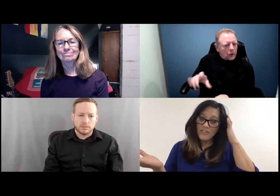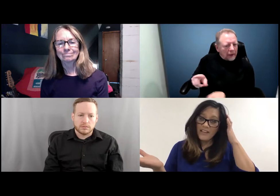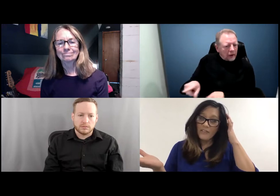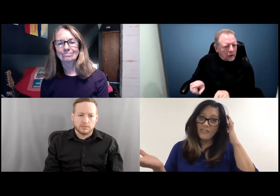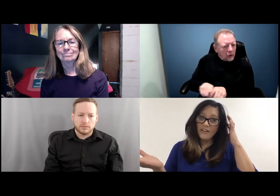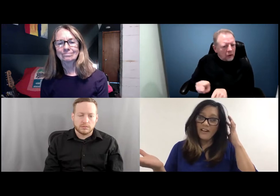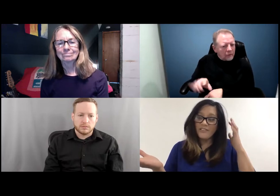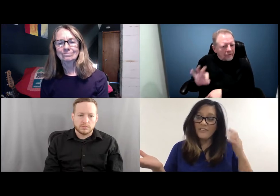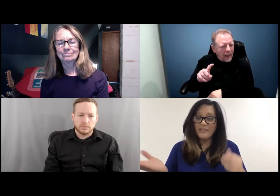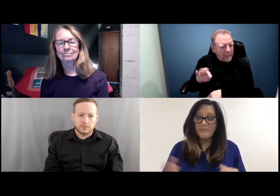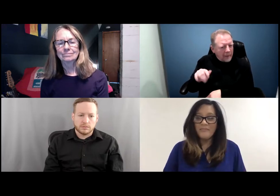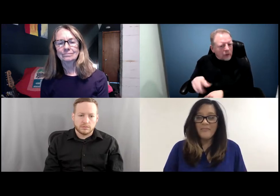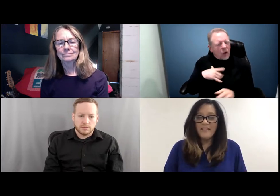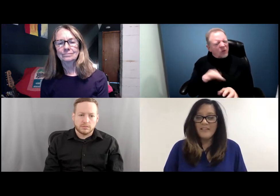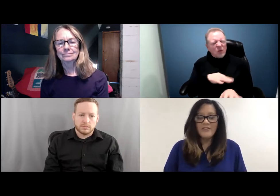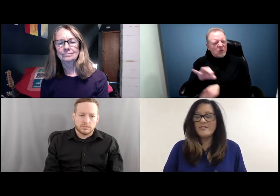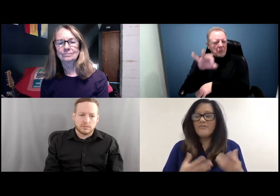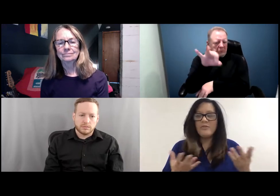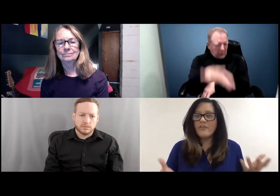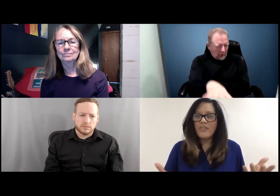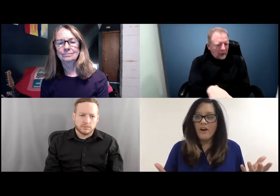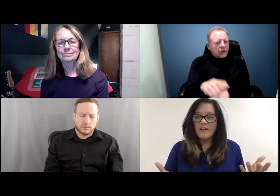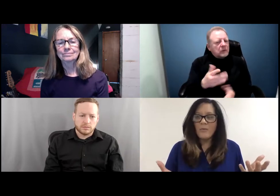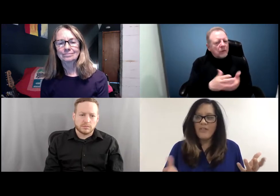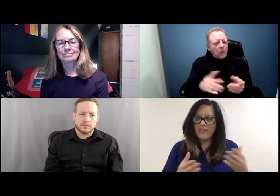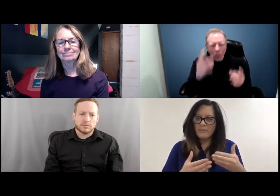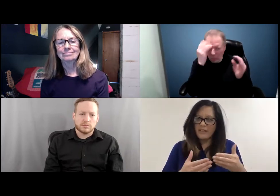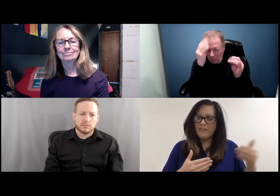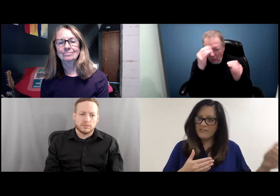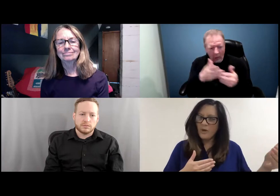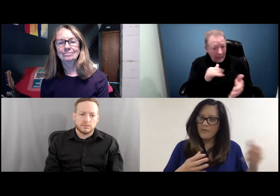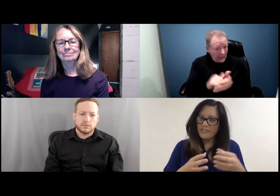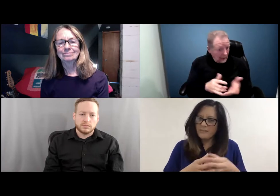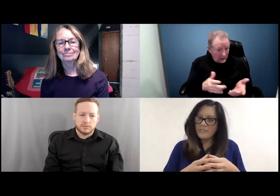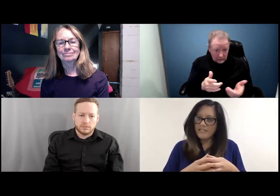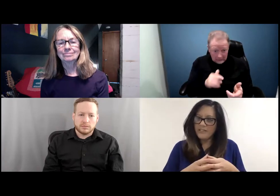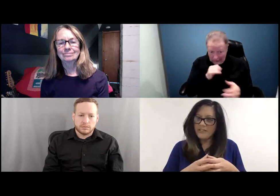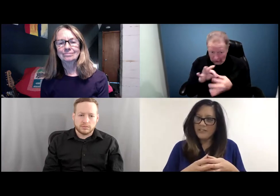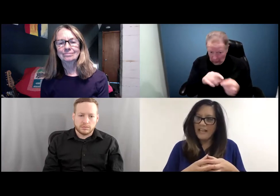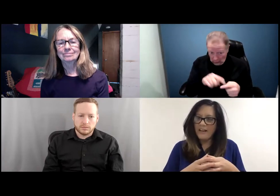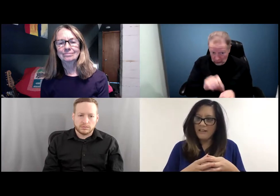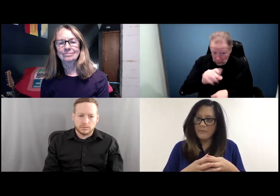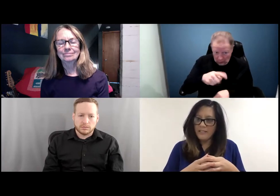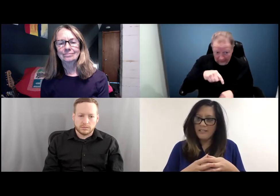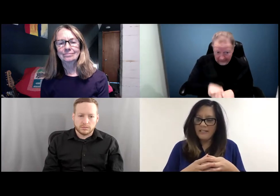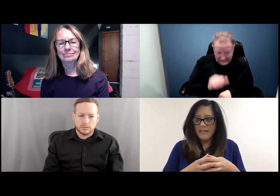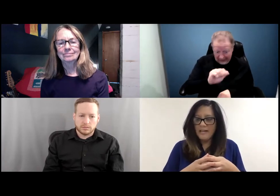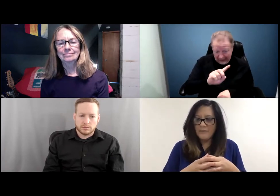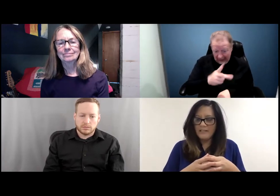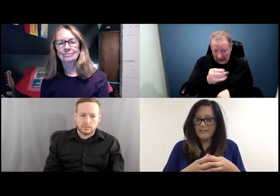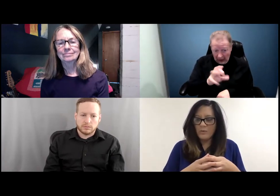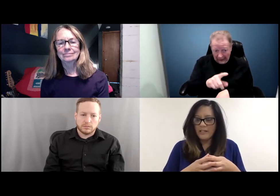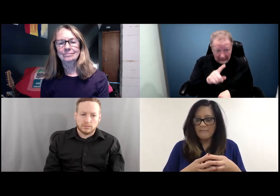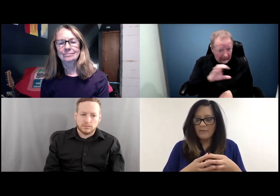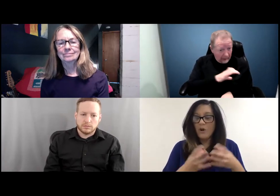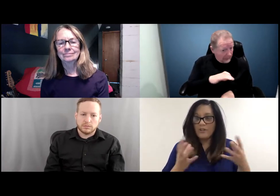to put that out there as just some food for thought, whether that's beyond the scope of this particular ad hoc committee.